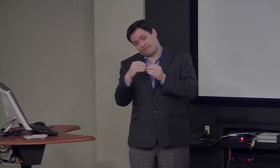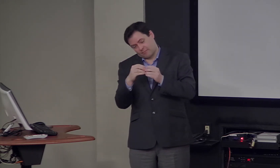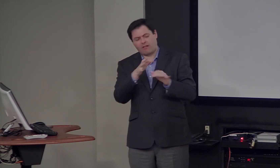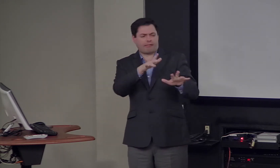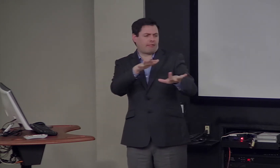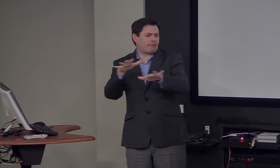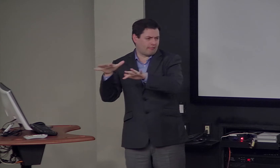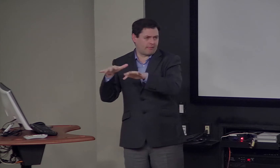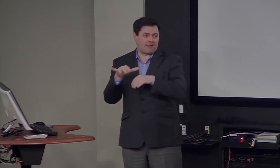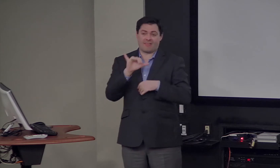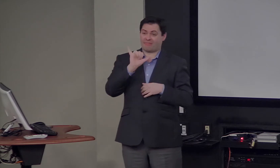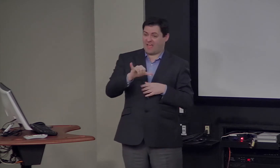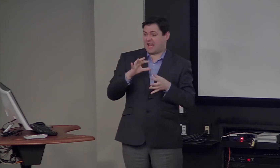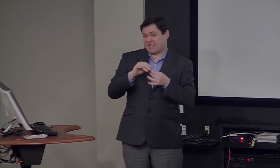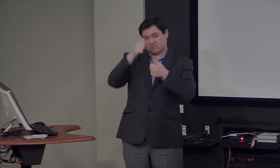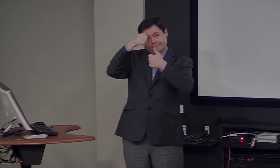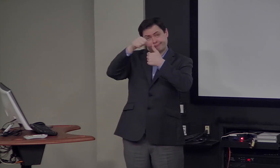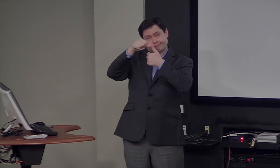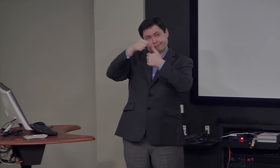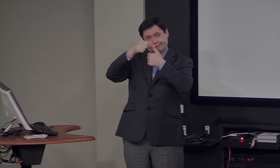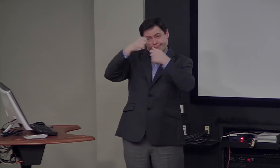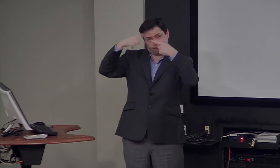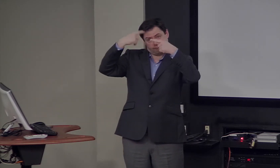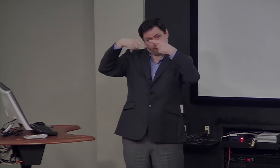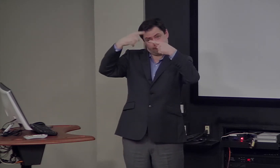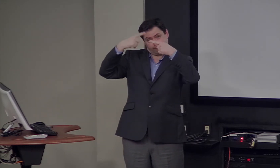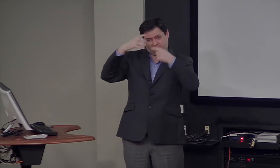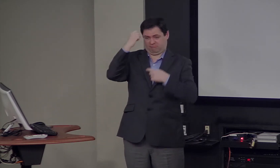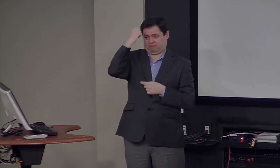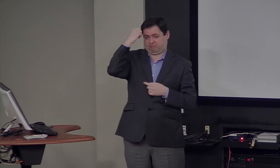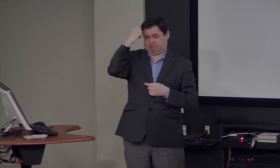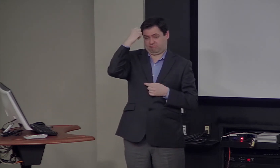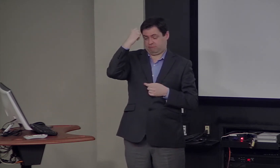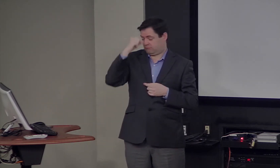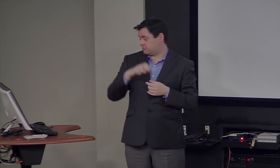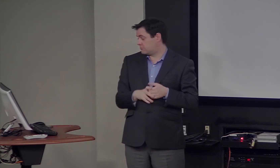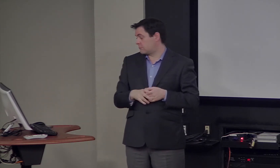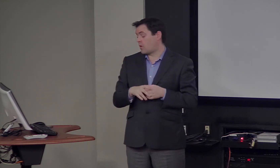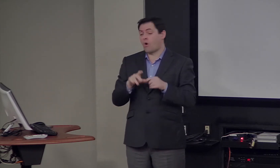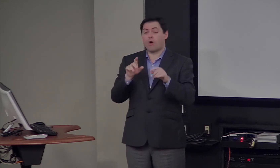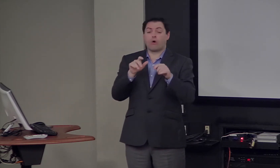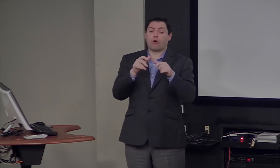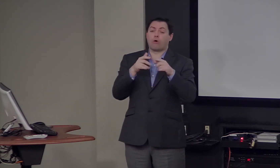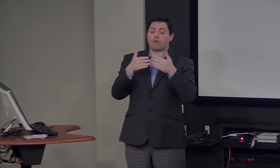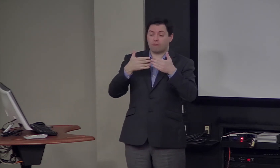numbers versus 4 numbers versus 5 numbers. So that really tests memory processing, working memory skills.